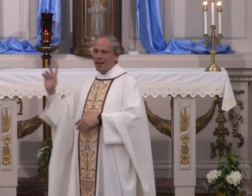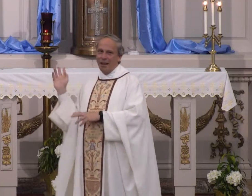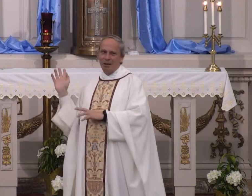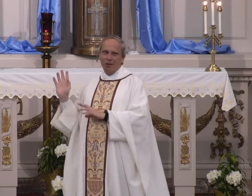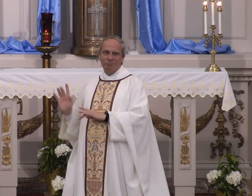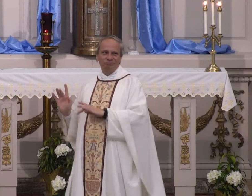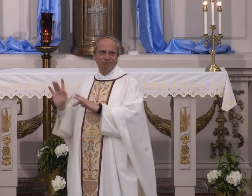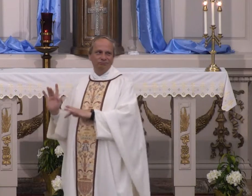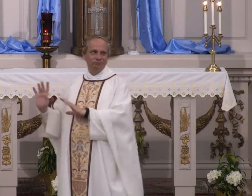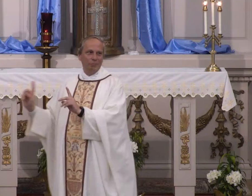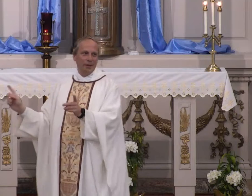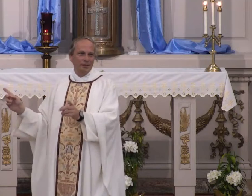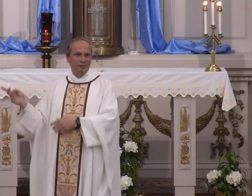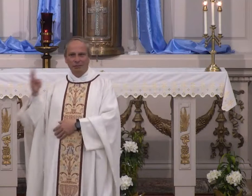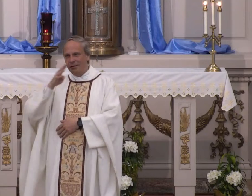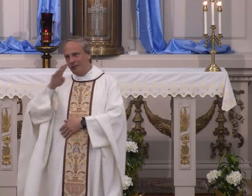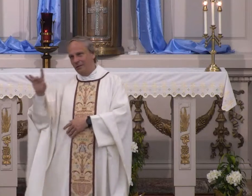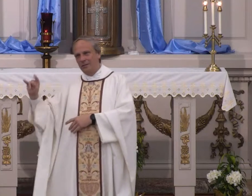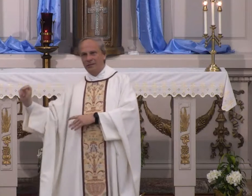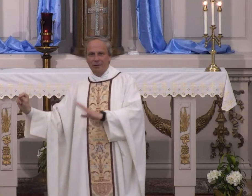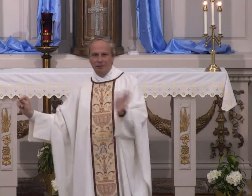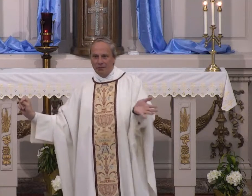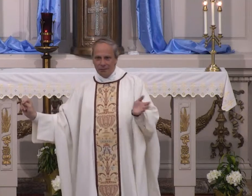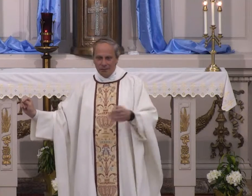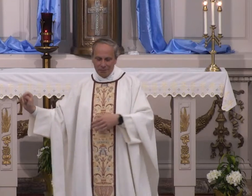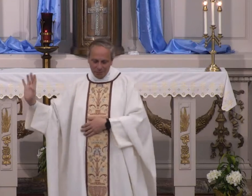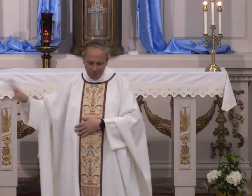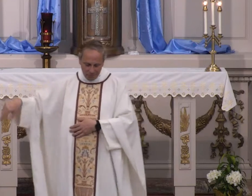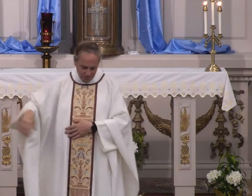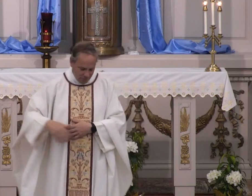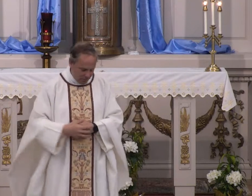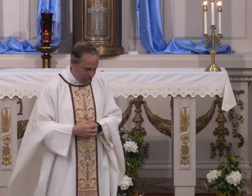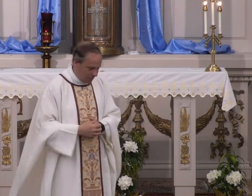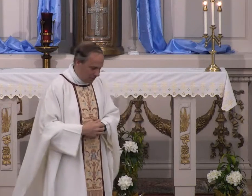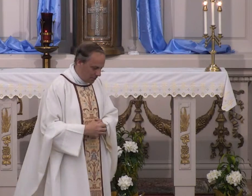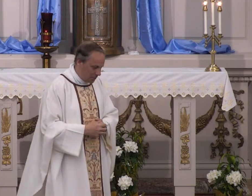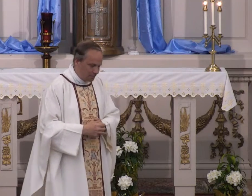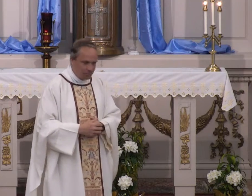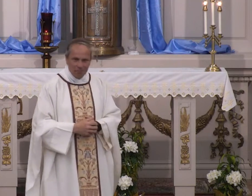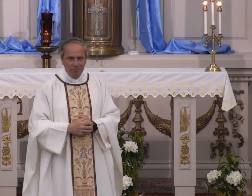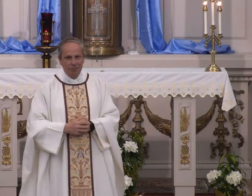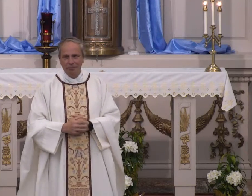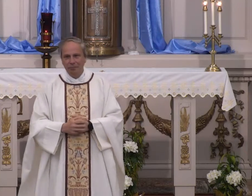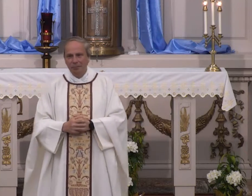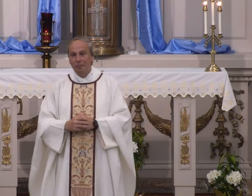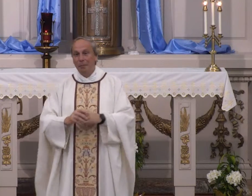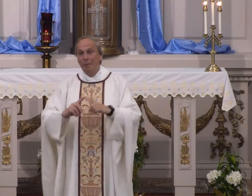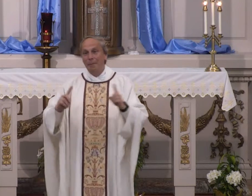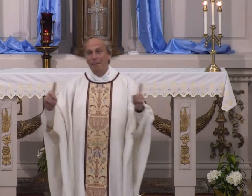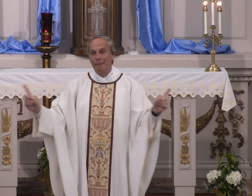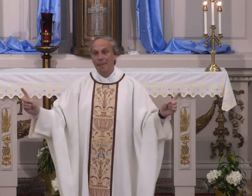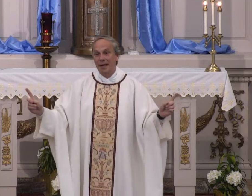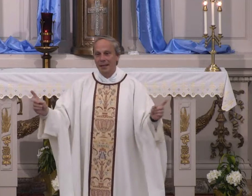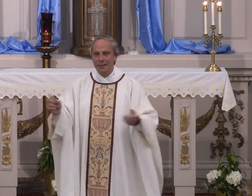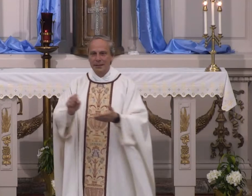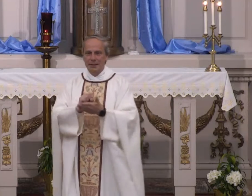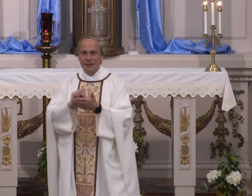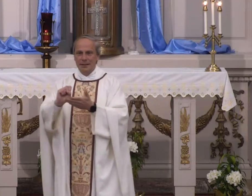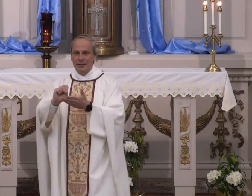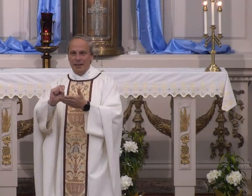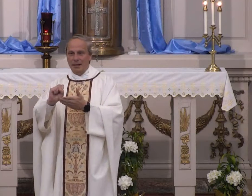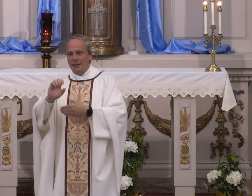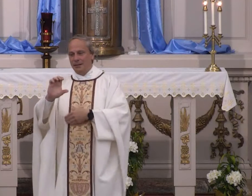not exactly fair that, you know, we feel bad for these people, but we just ignore them nonetheless.